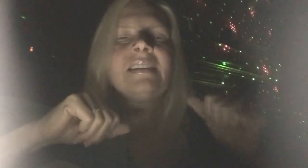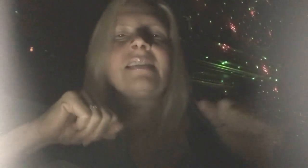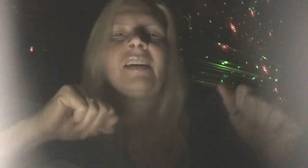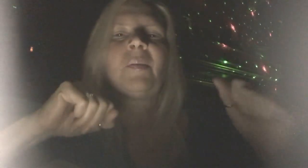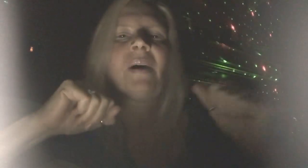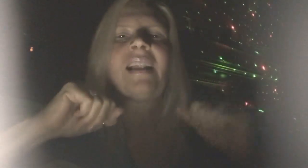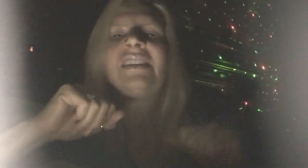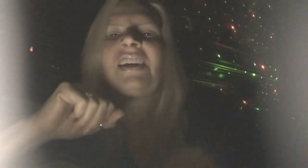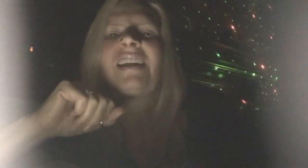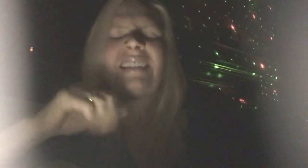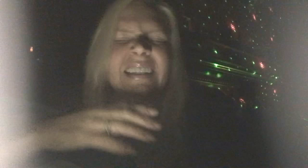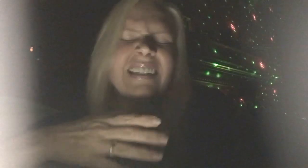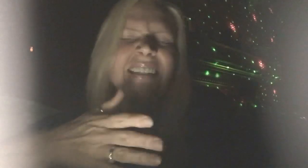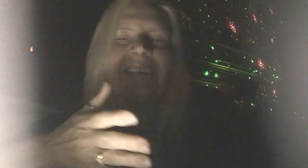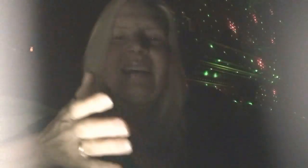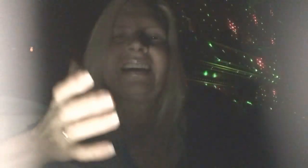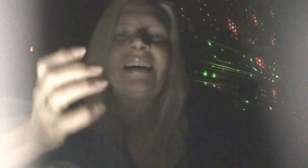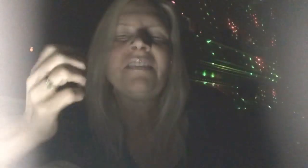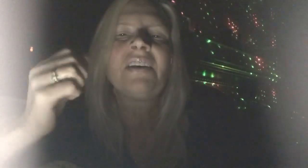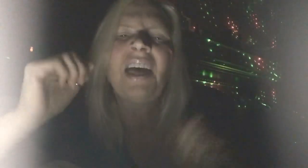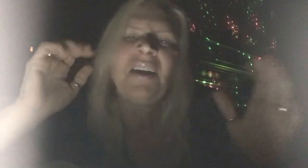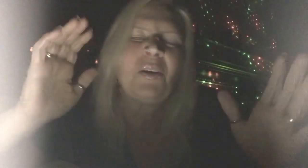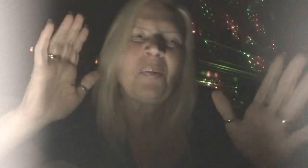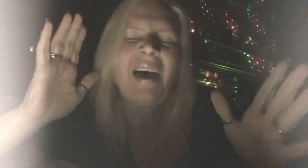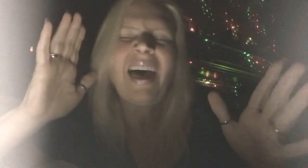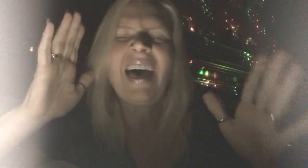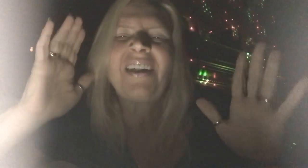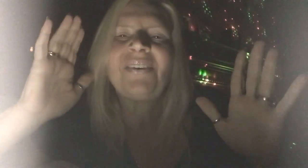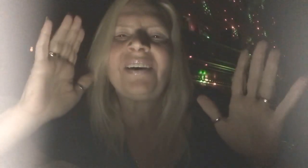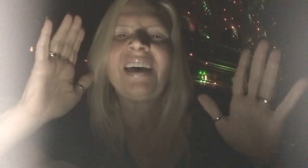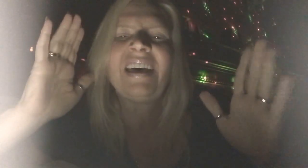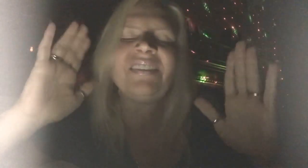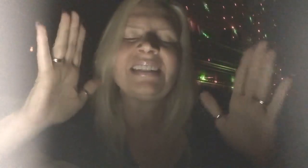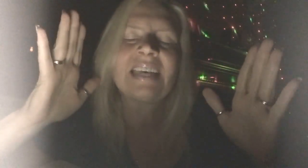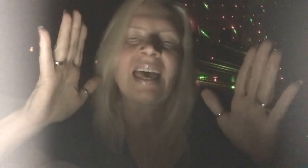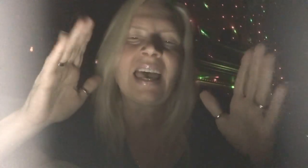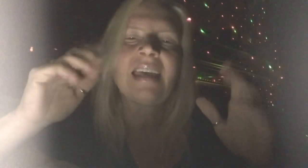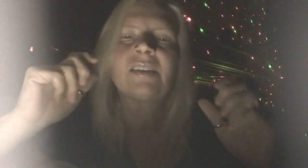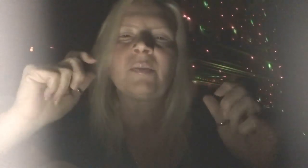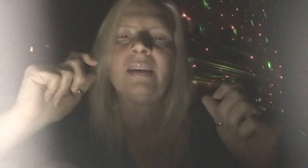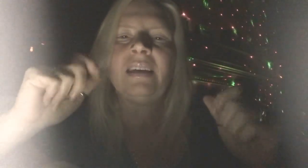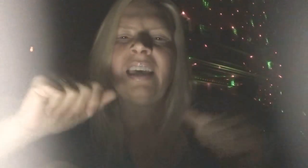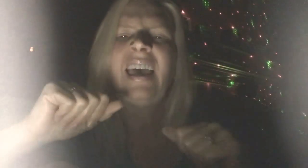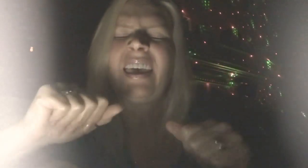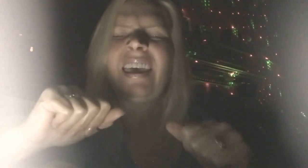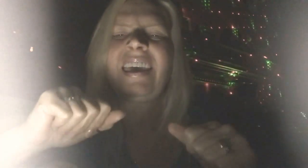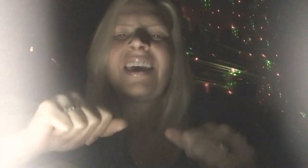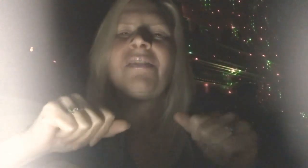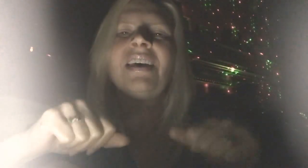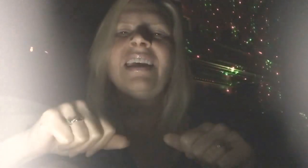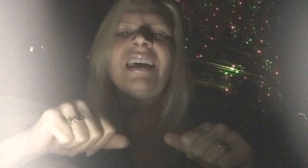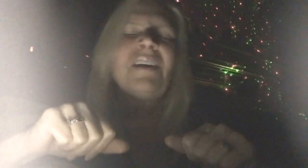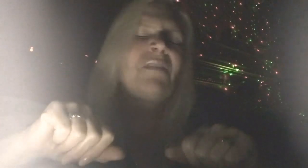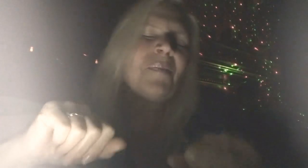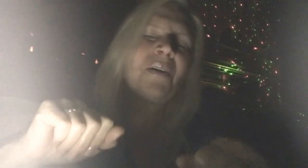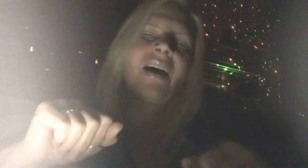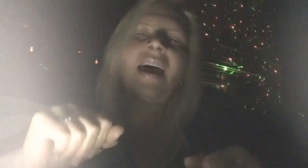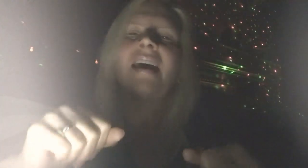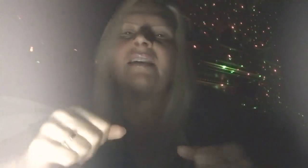it's unapologetically enough. No matter where it takes me, even if it breaks